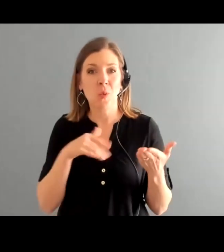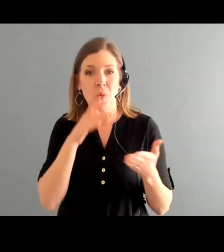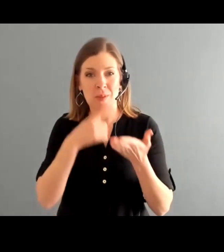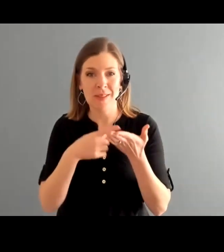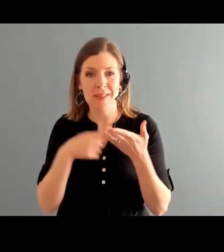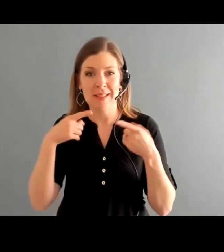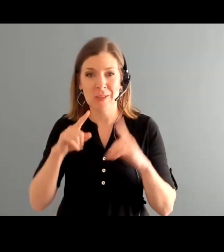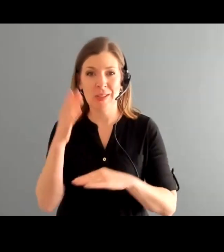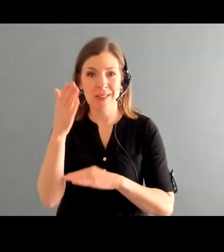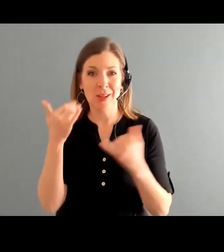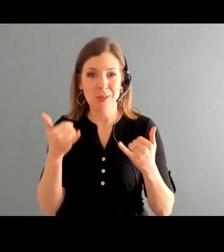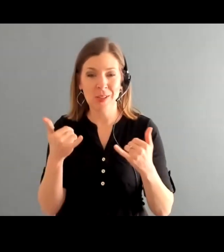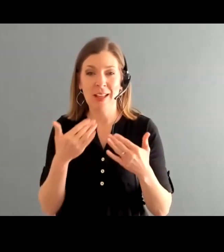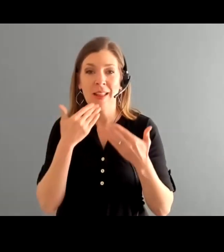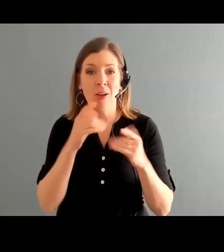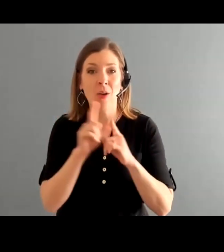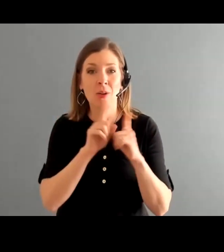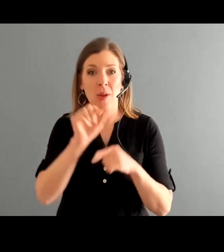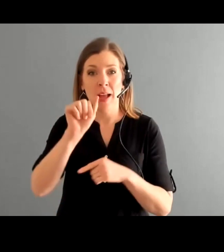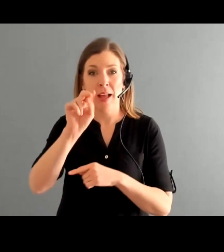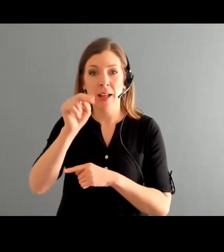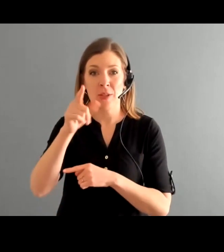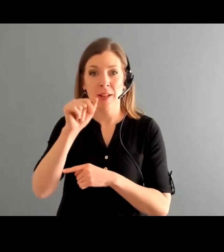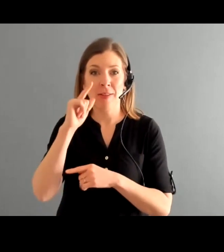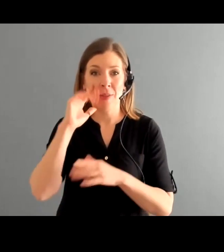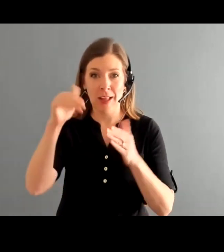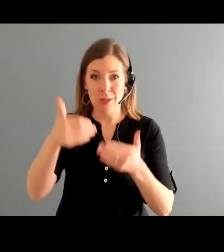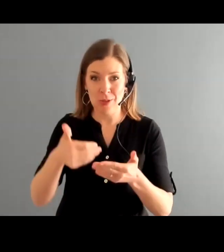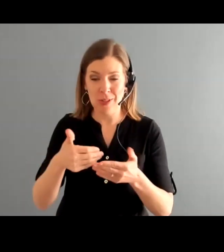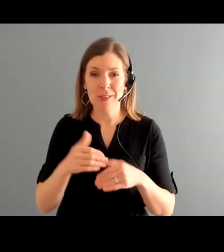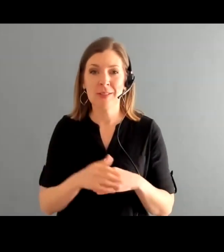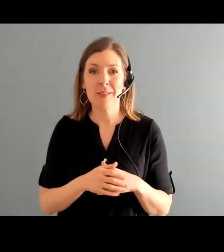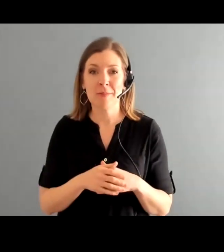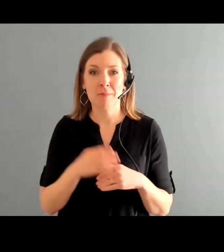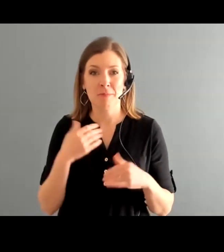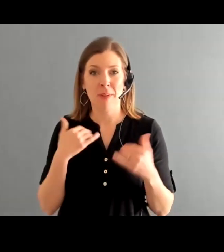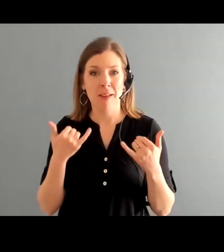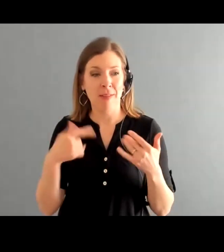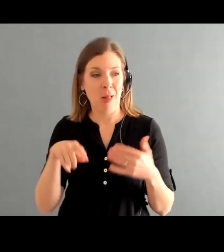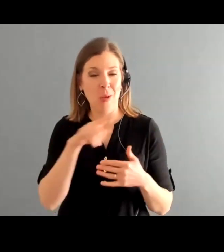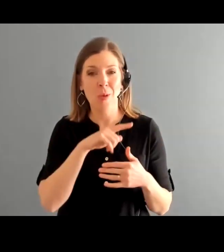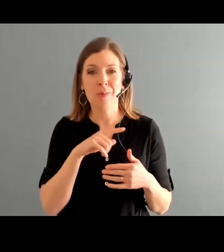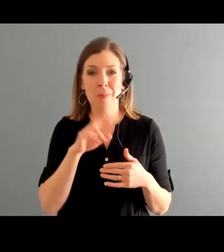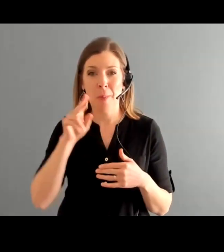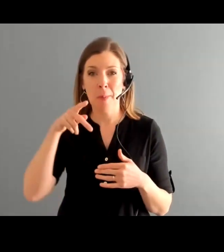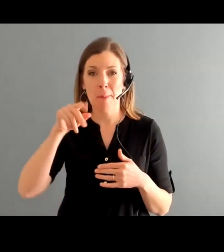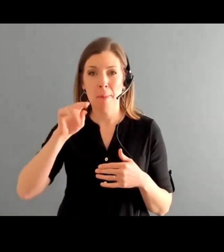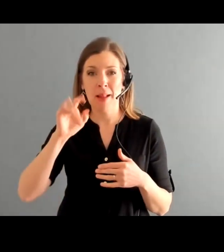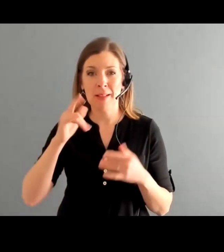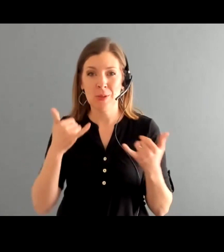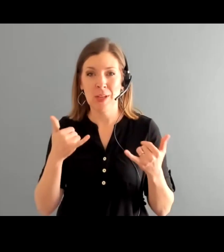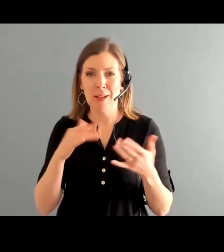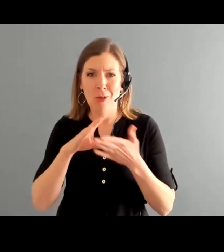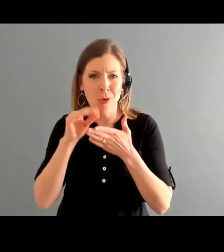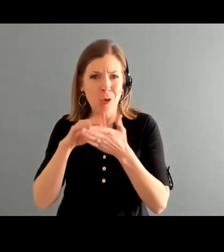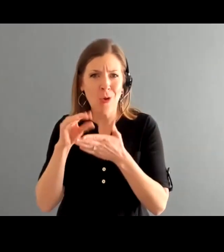talk today. Thanks also, Angela, for the introduction, and my fellow panelists here today. It's been a really wonderful day, full of learnings, full